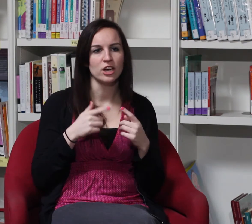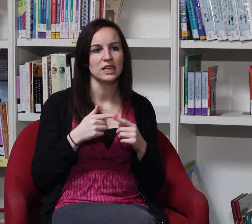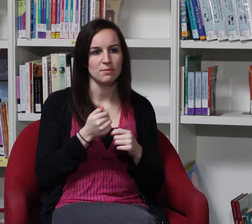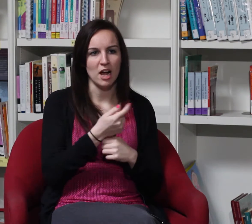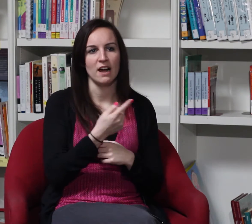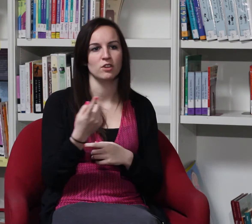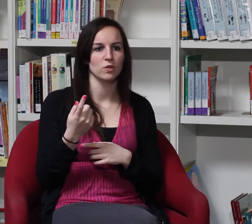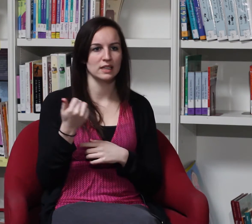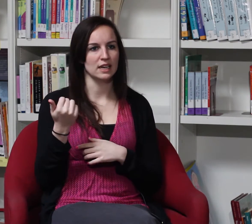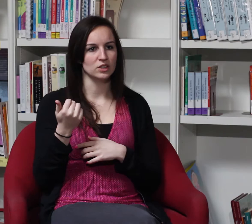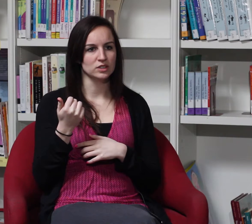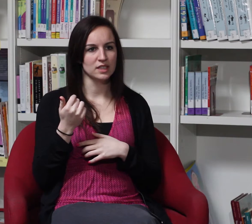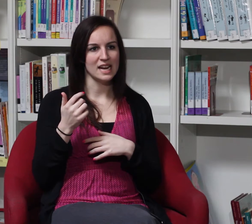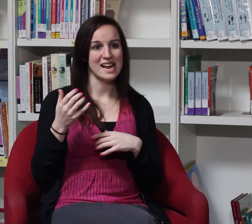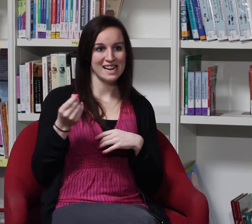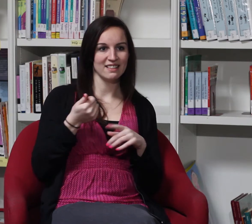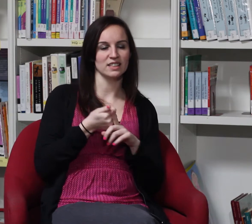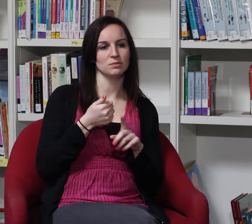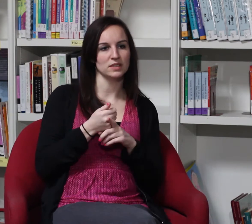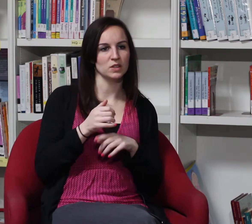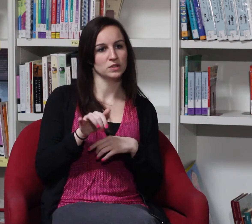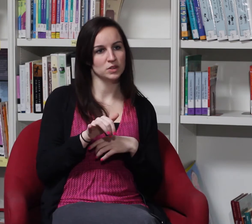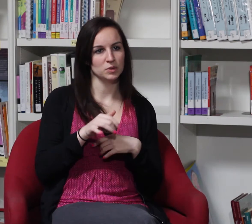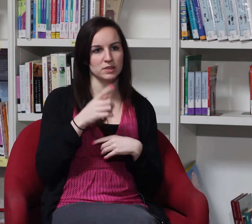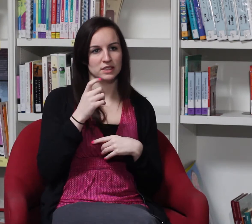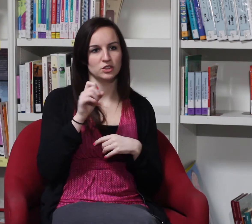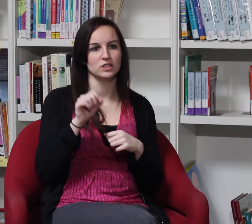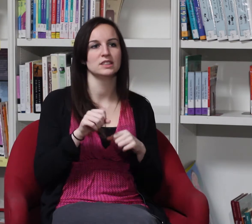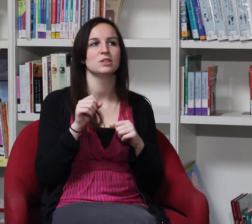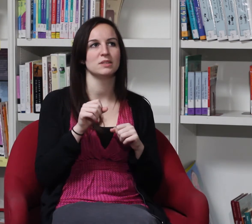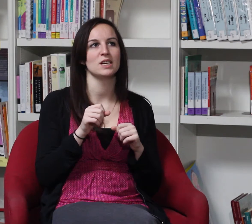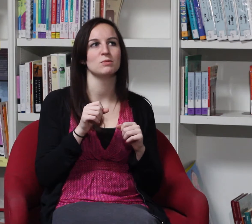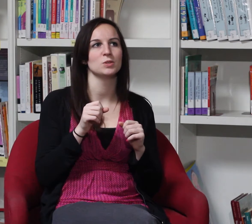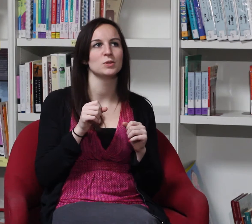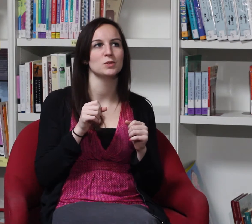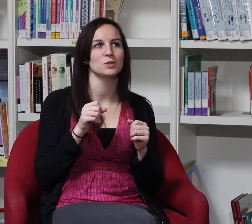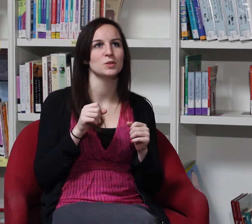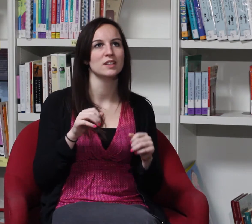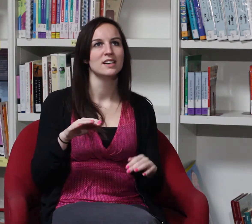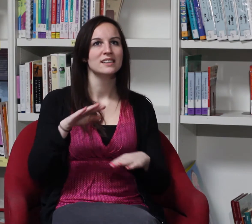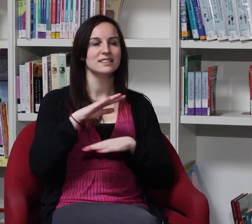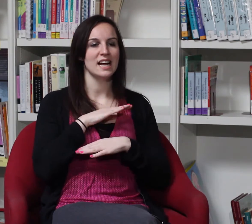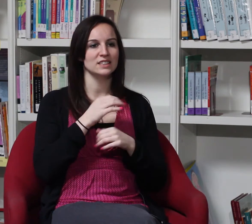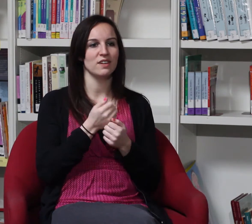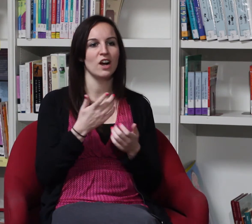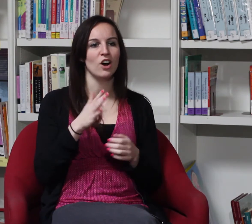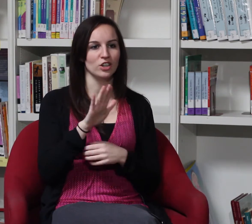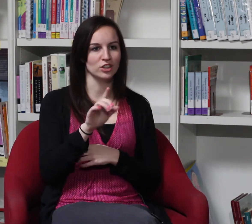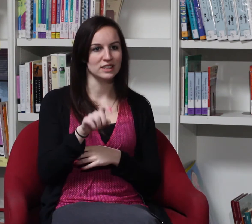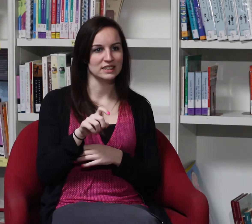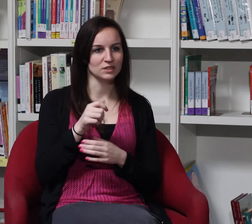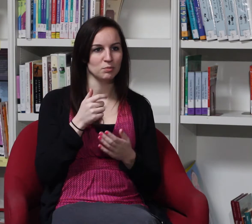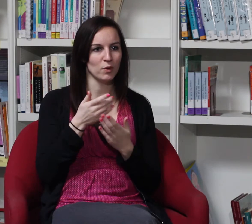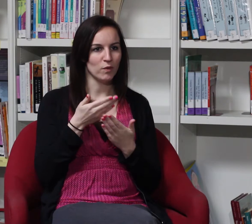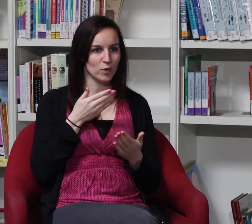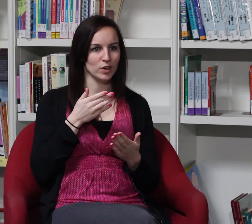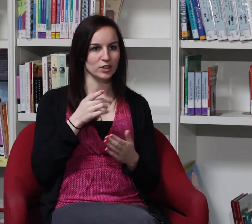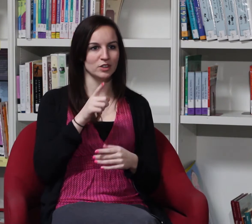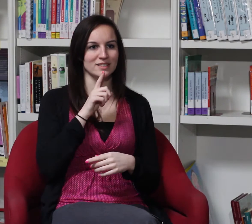caring about everyone else and themselves too, because you need to be able to satisfy all your needs before you